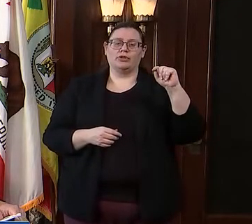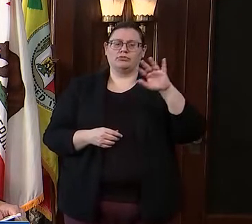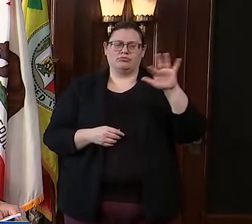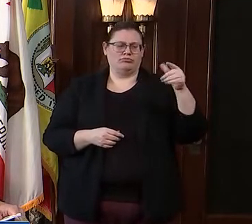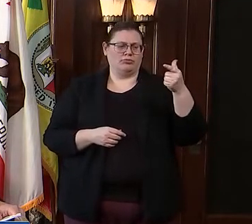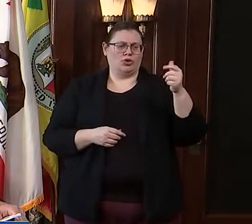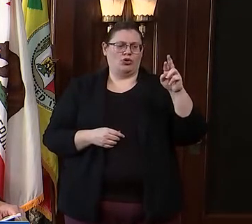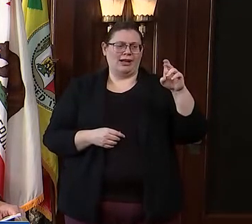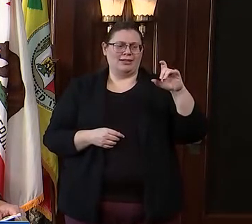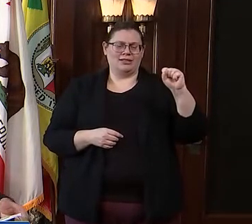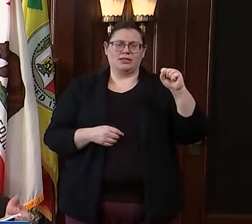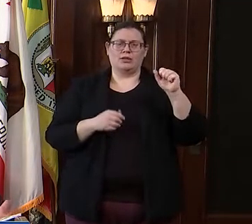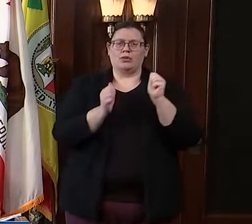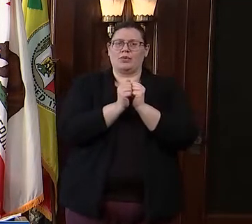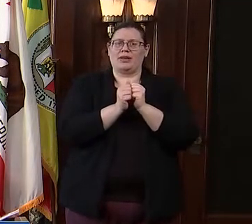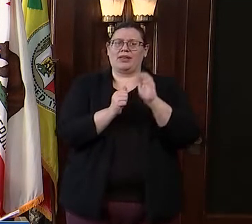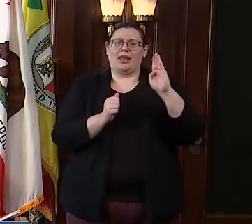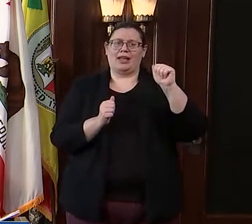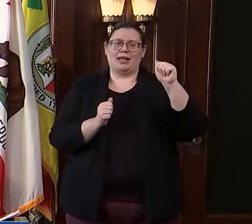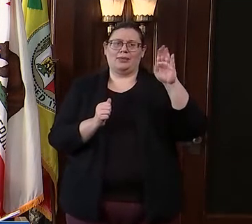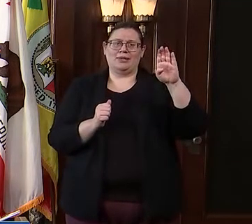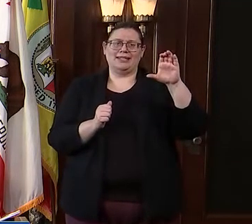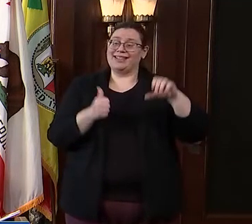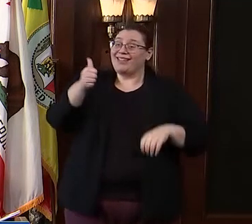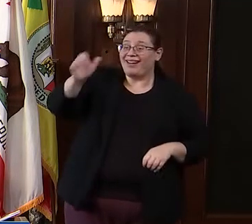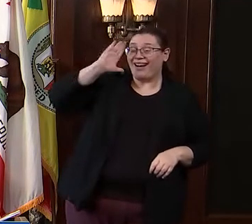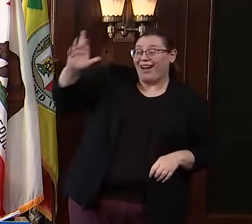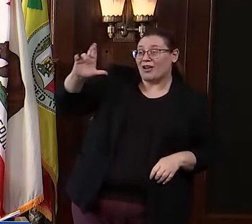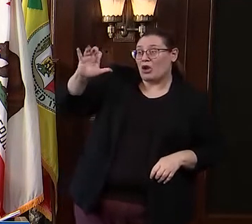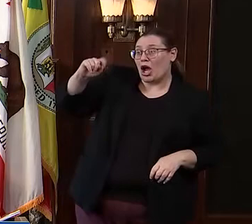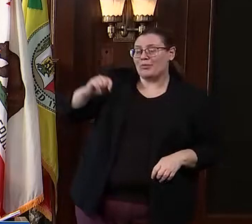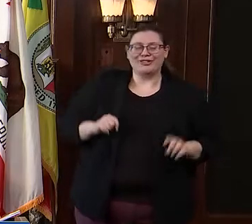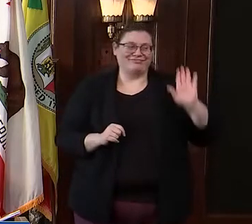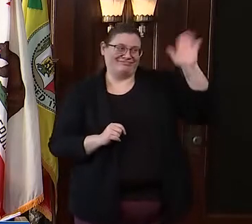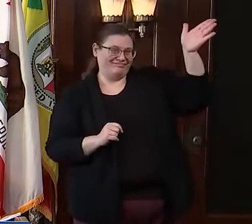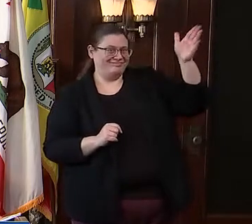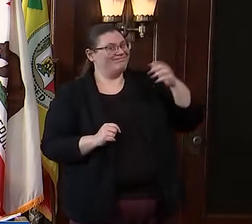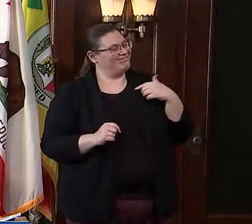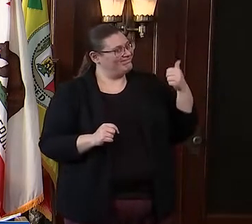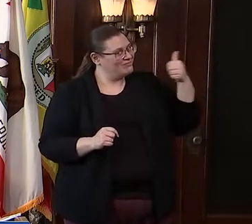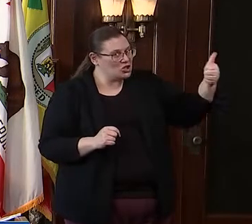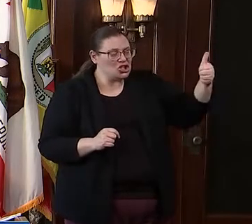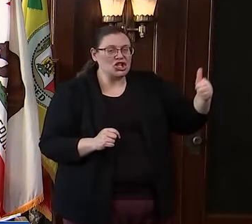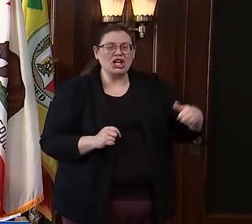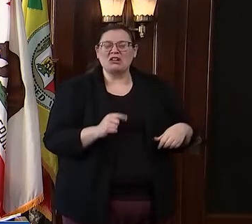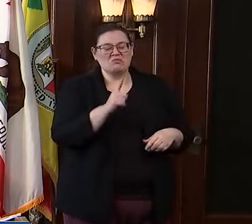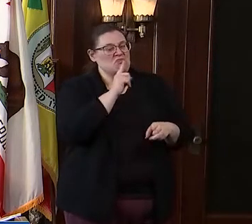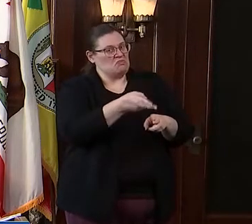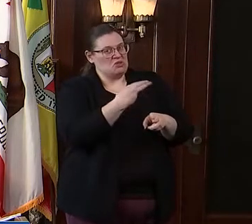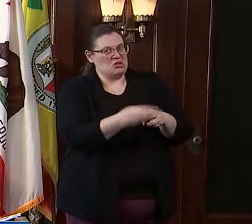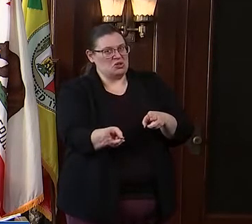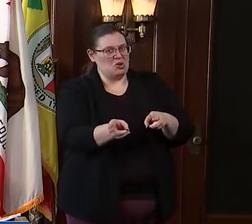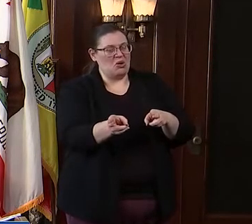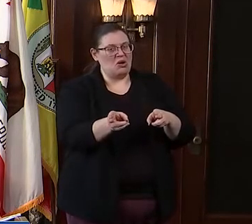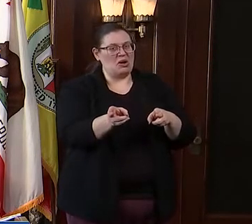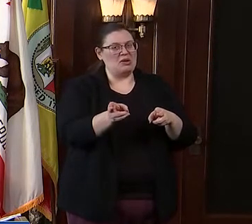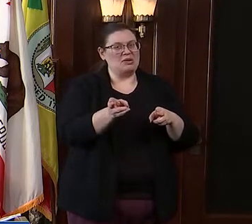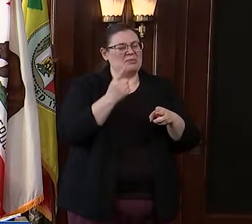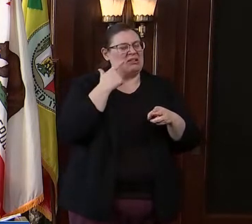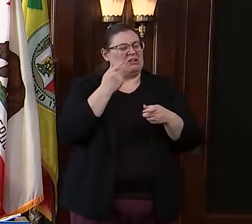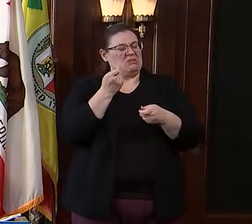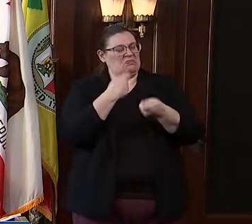with NBC. Please go ahead. Robert, how are you? How are you? I'm well, sir. I'm going to make this quick because we've got to turn this around for the